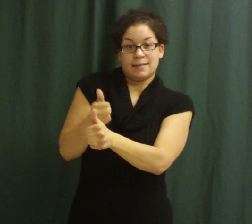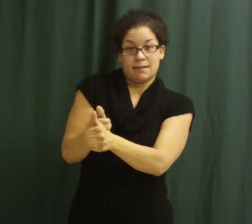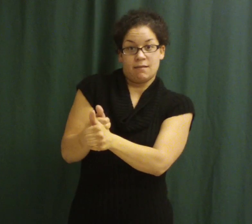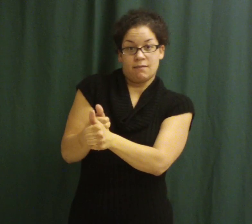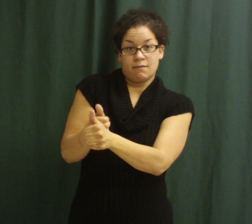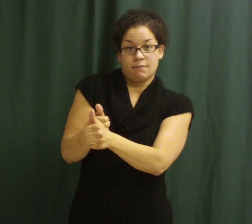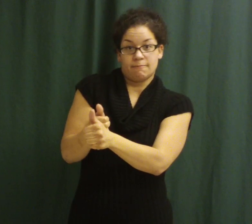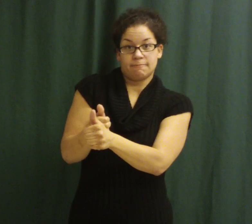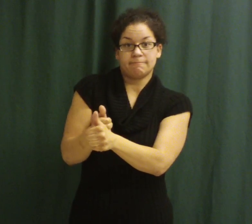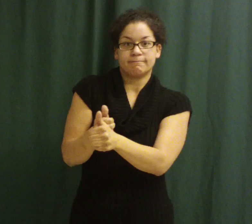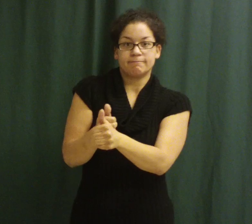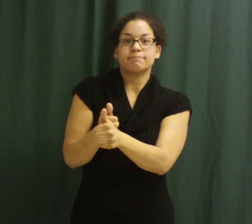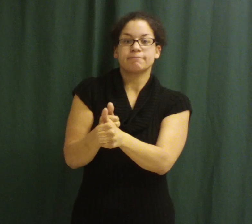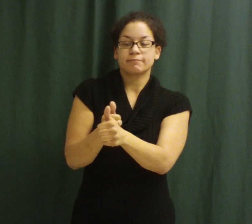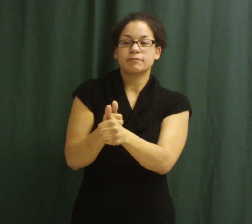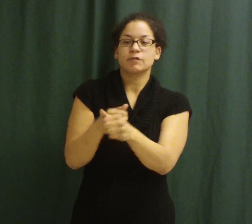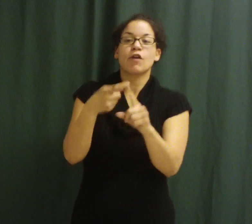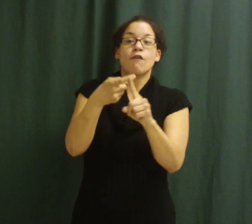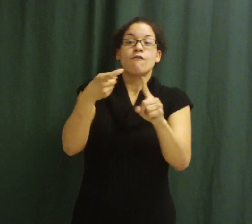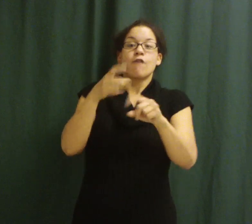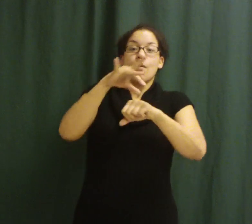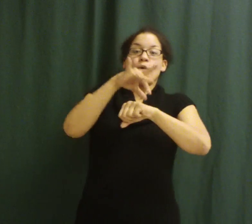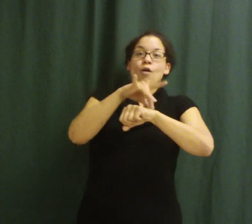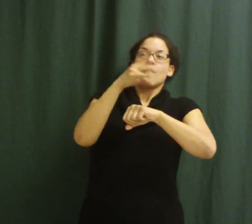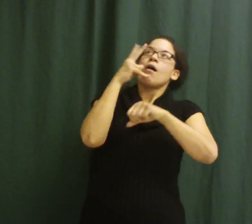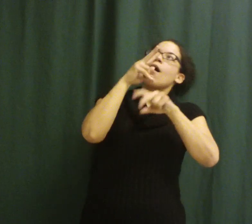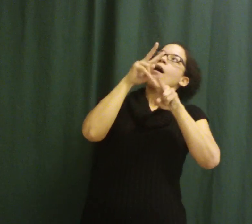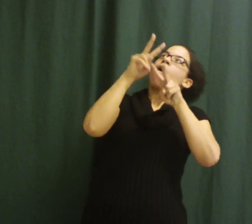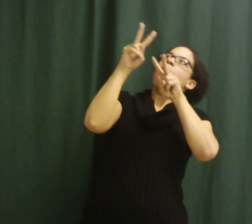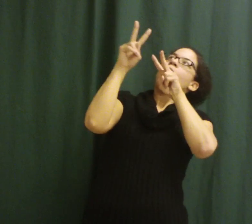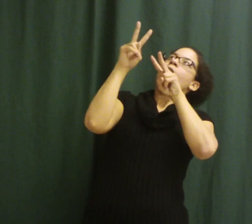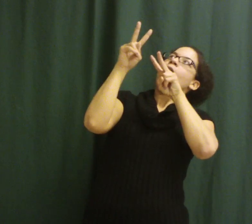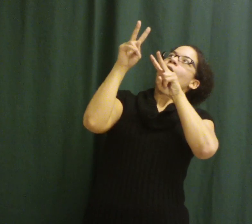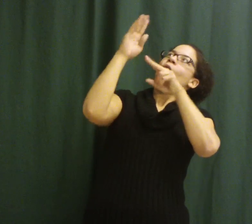are easily seen from Earth by telescope.